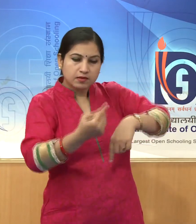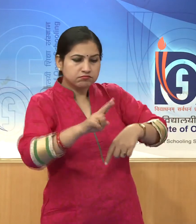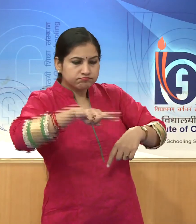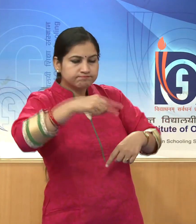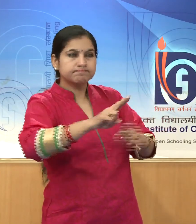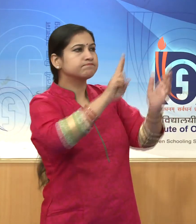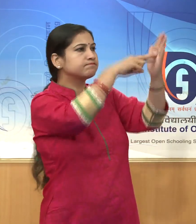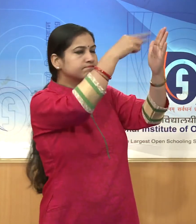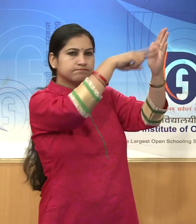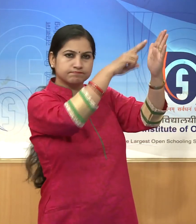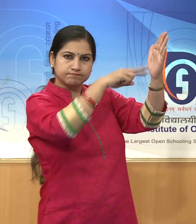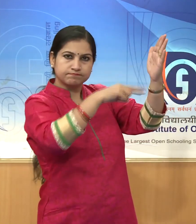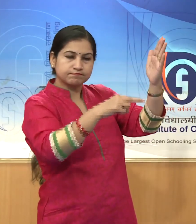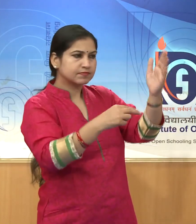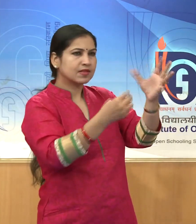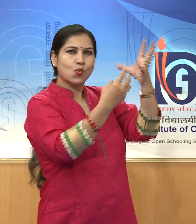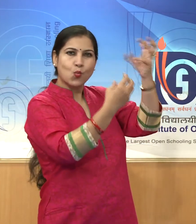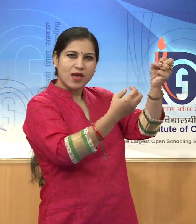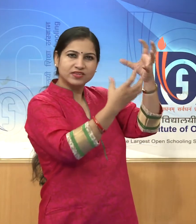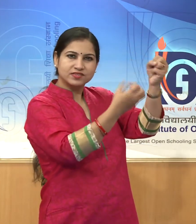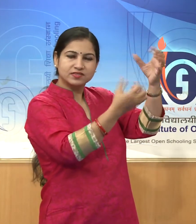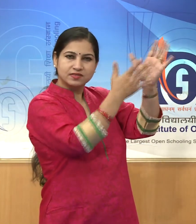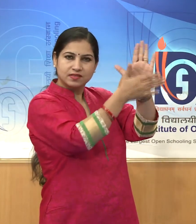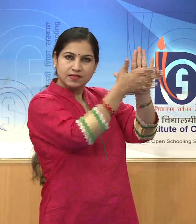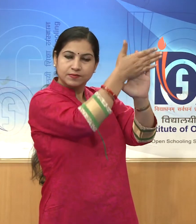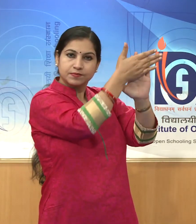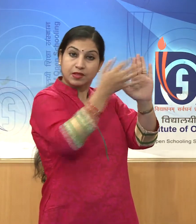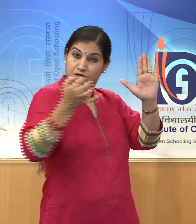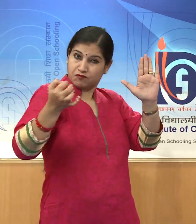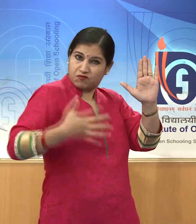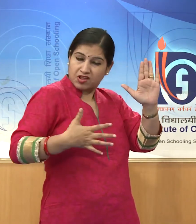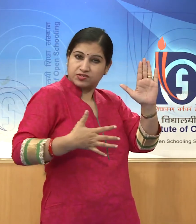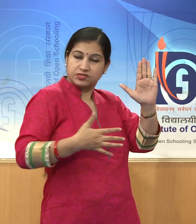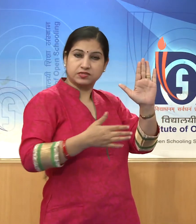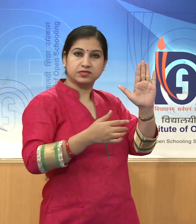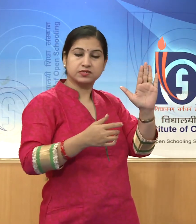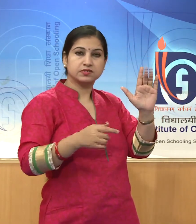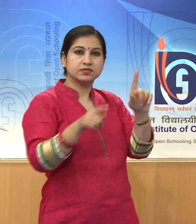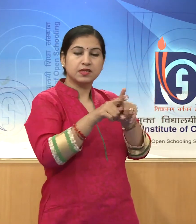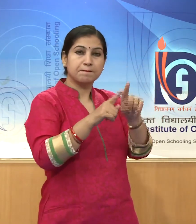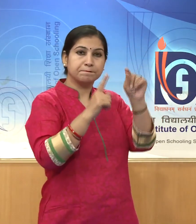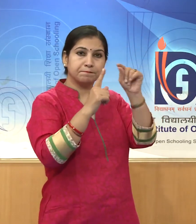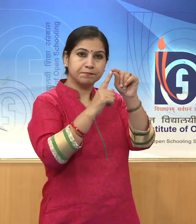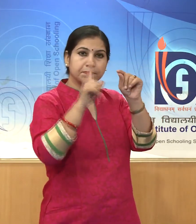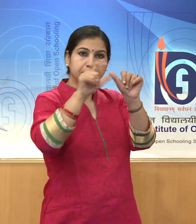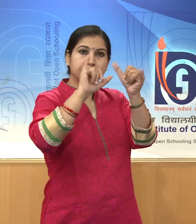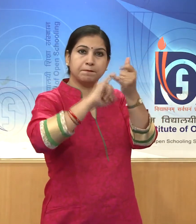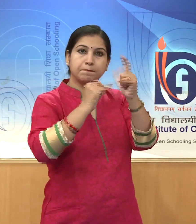applied to wet, freshly laid lime plaster ground.